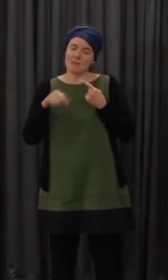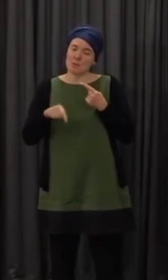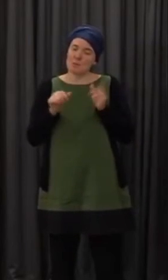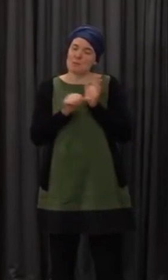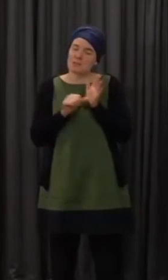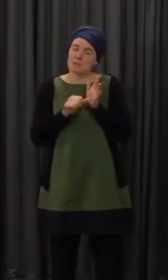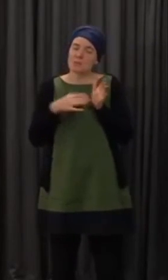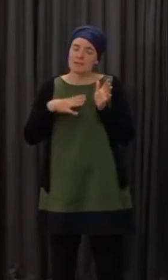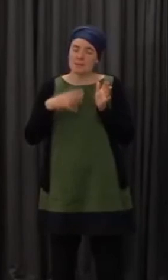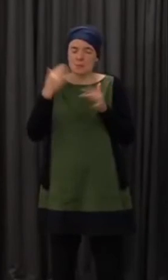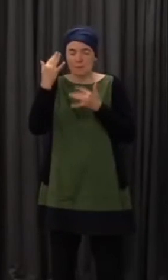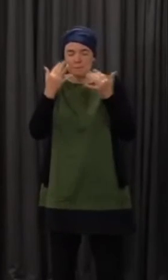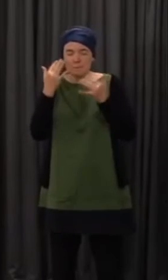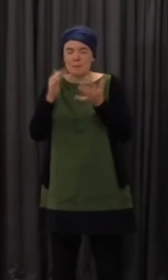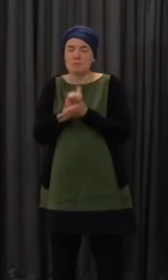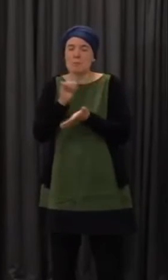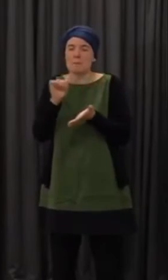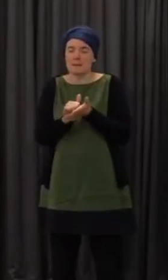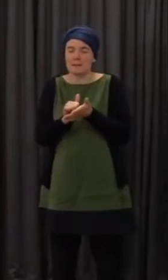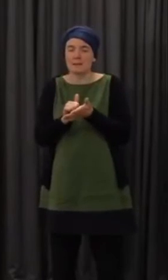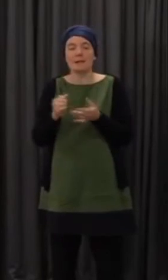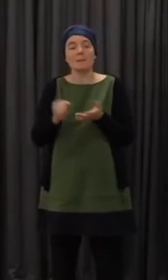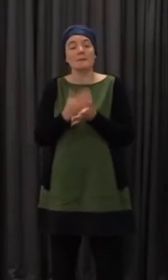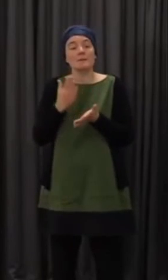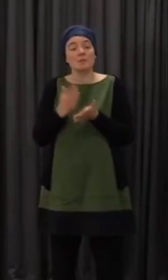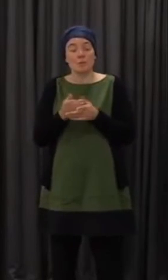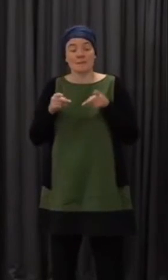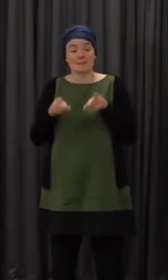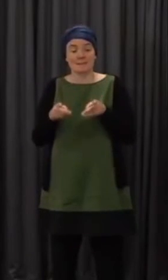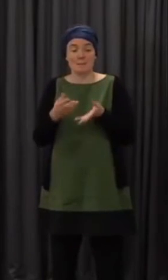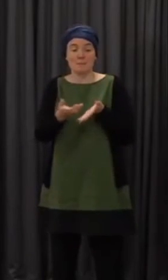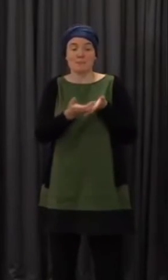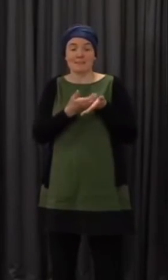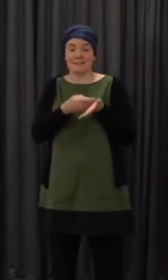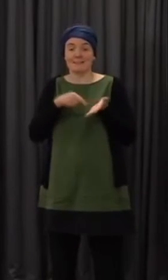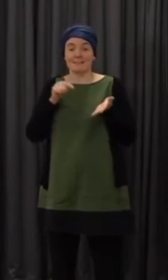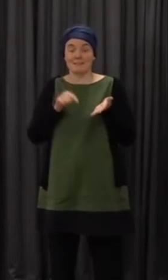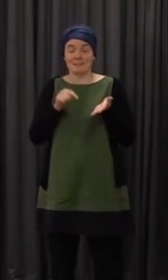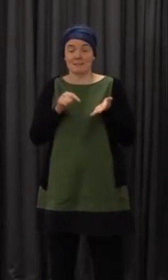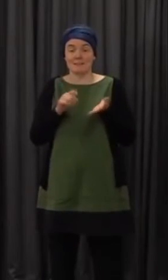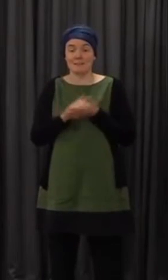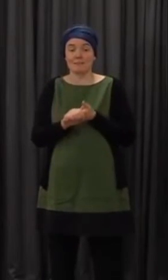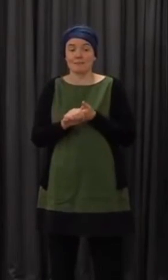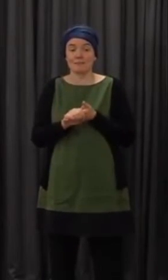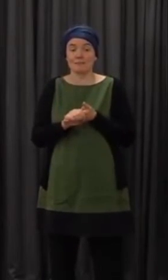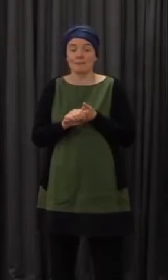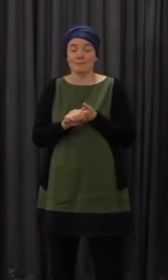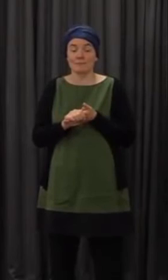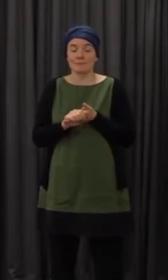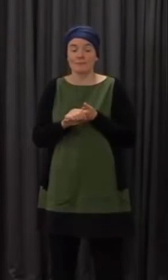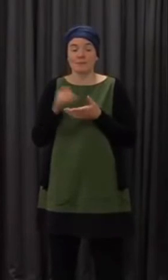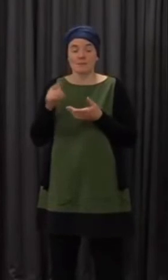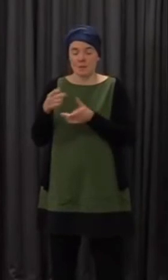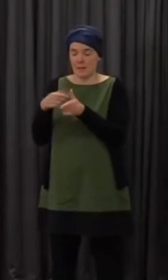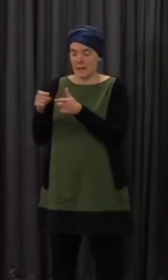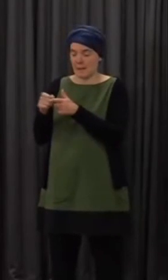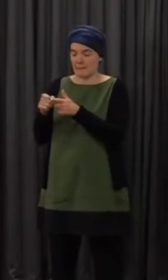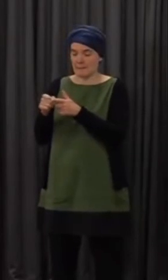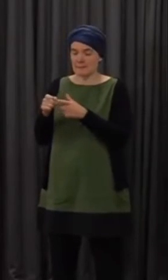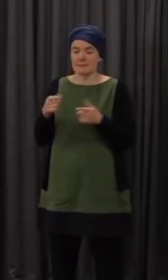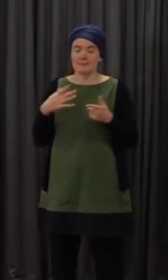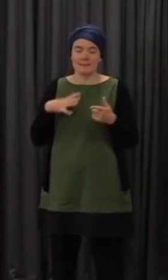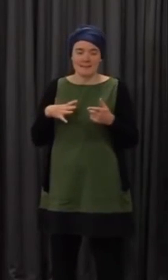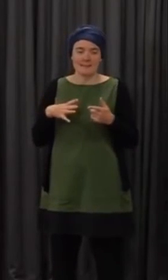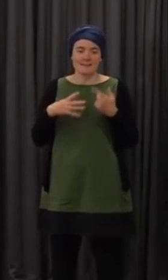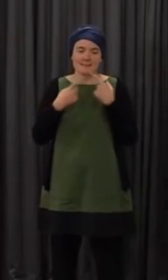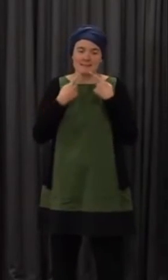about, that there are protections in the system, that there's a statement published alongside the app that explains